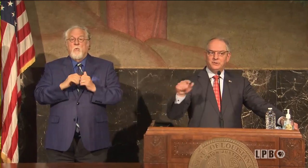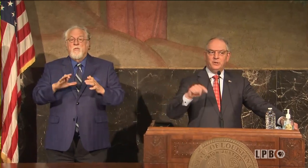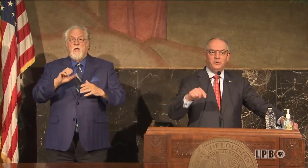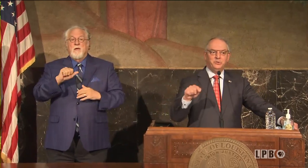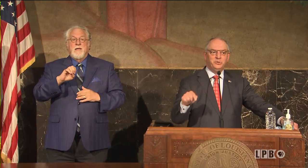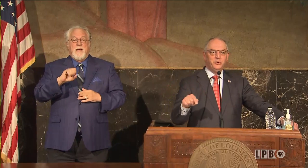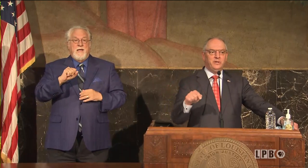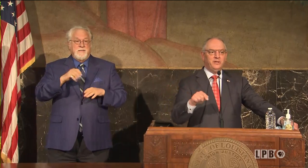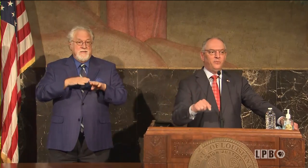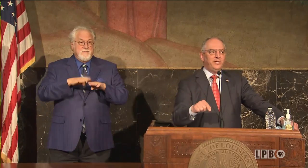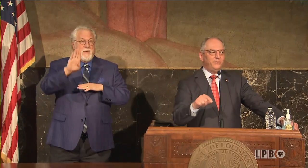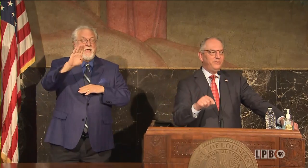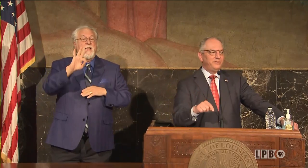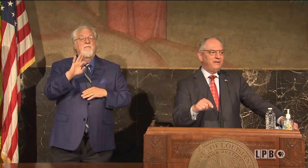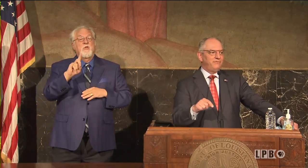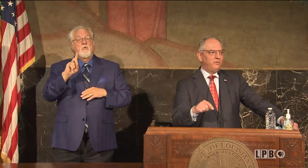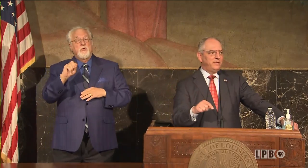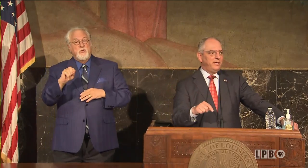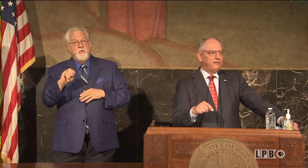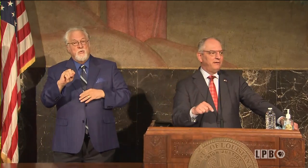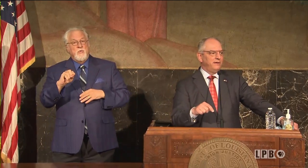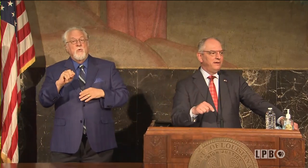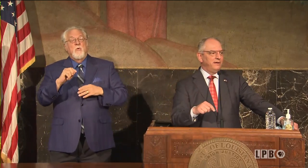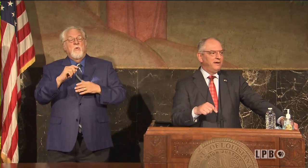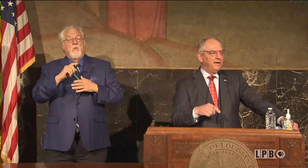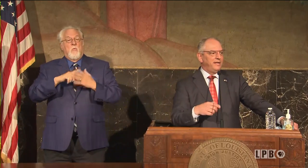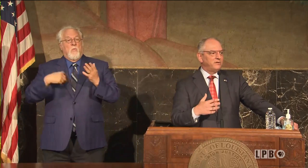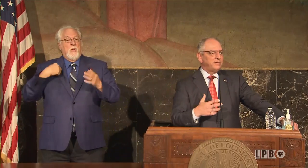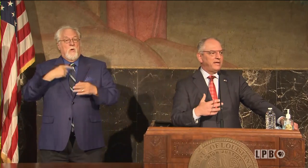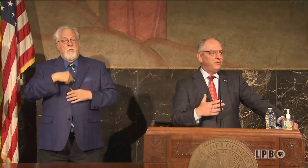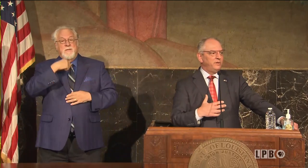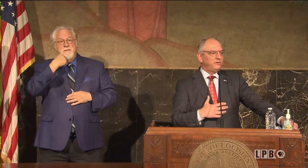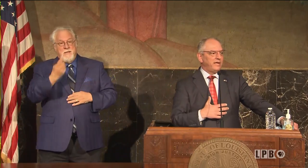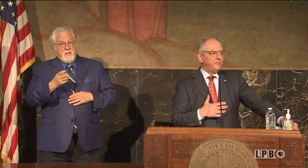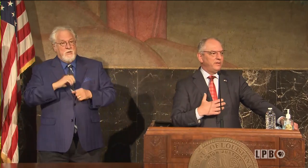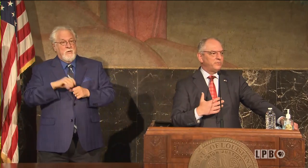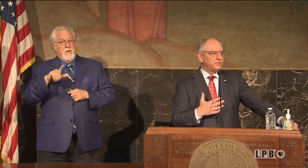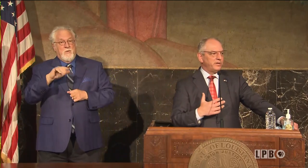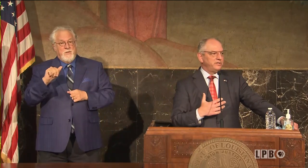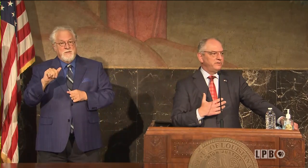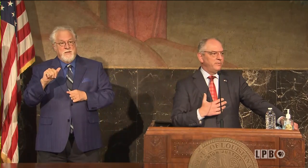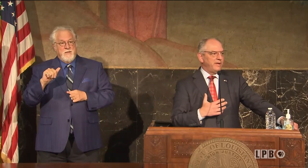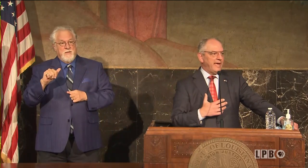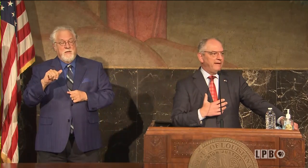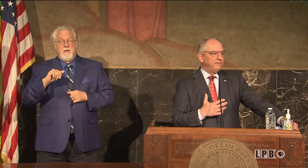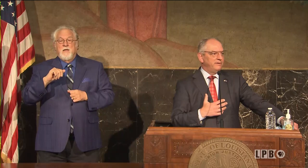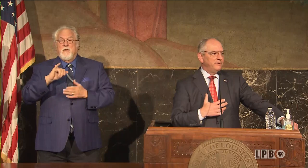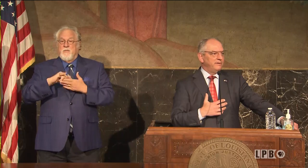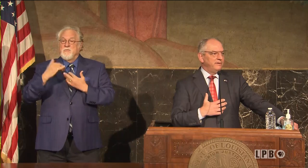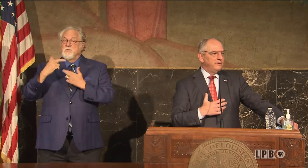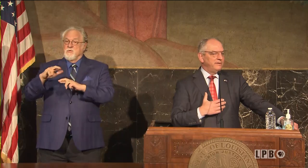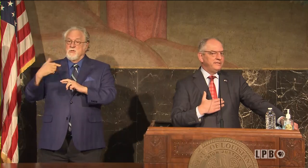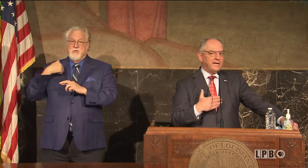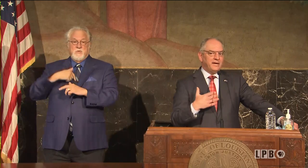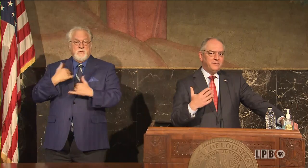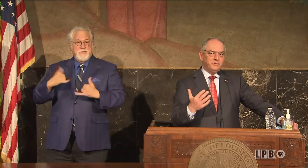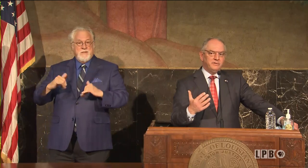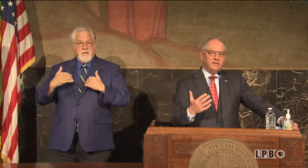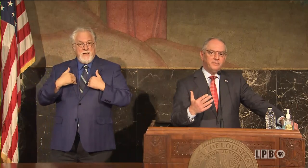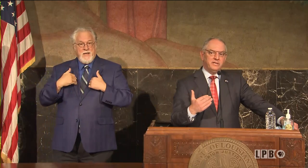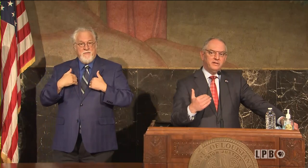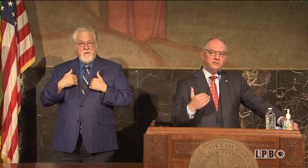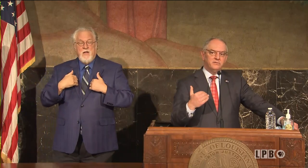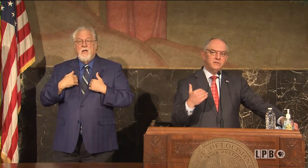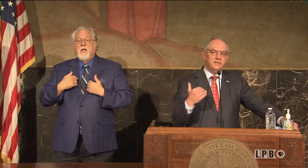spiking so long as you do it in the way that we've set forth here in the state of Louisiana with the restrictions that we have. These